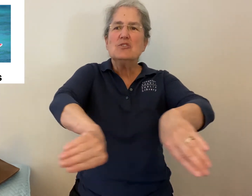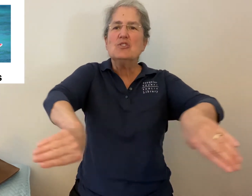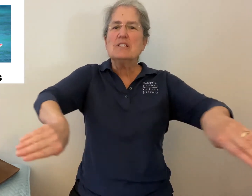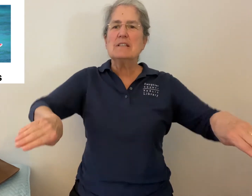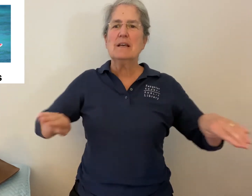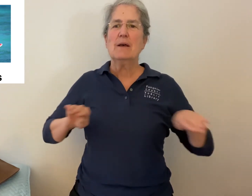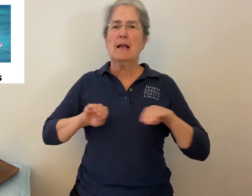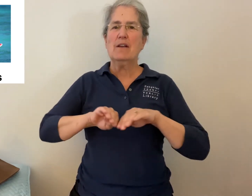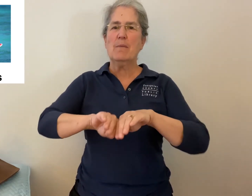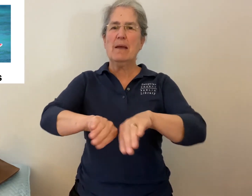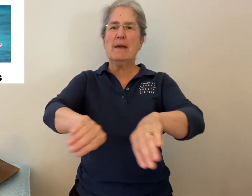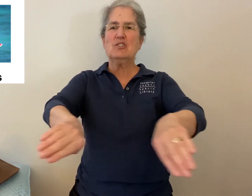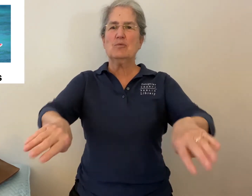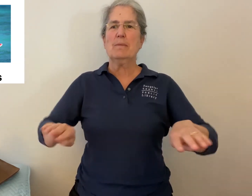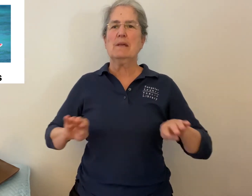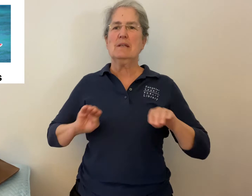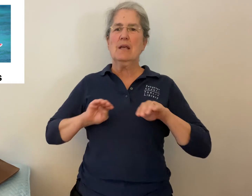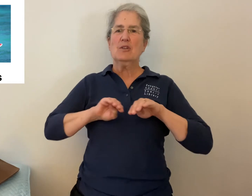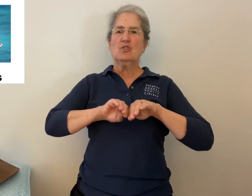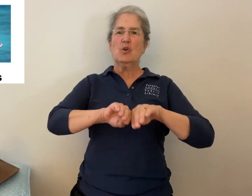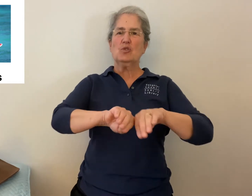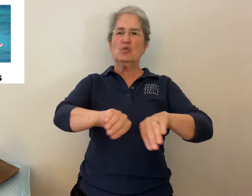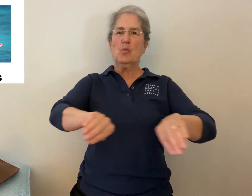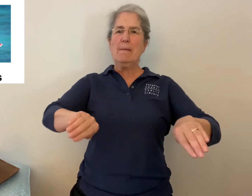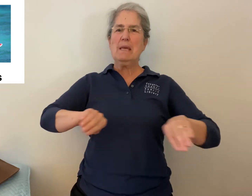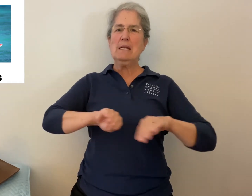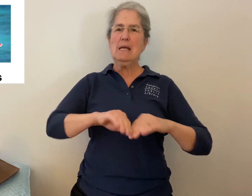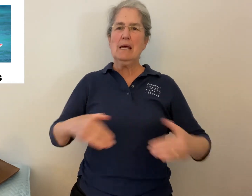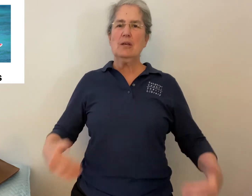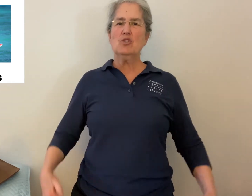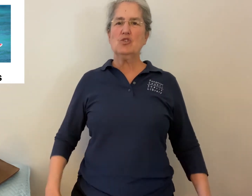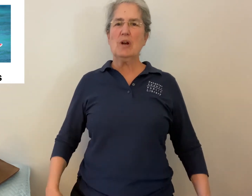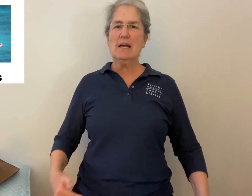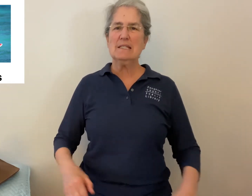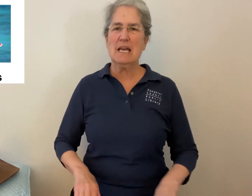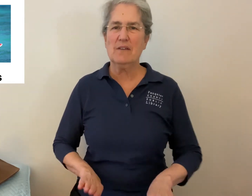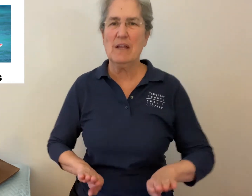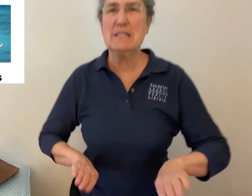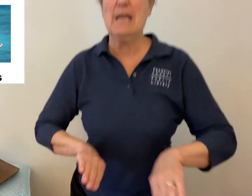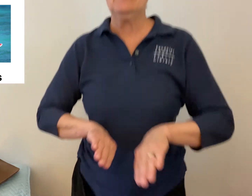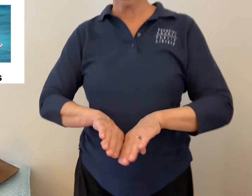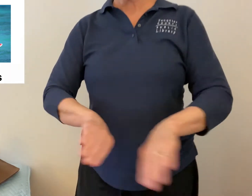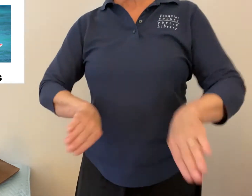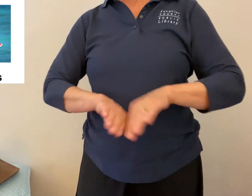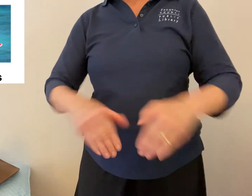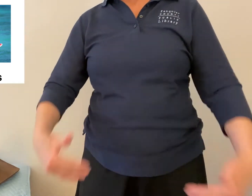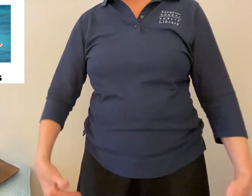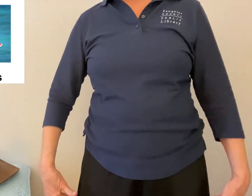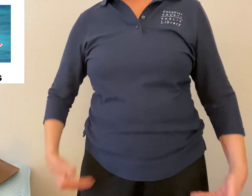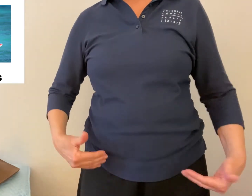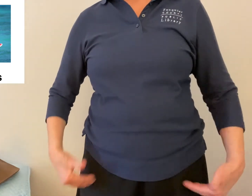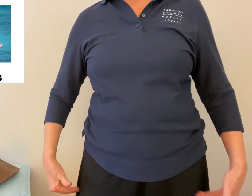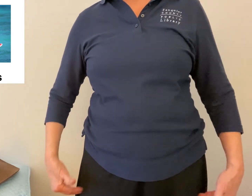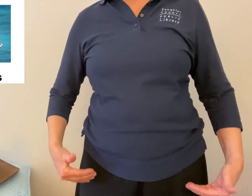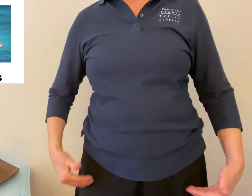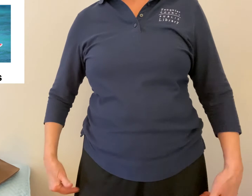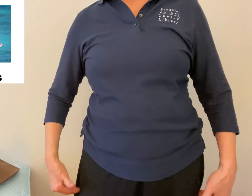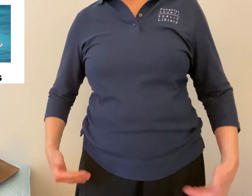just kind of mime out swimming. So swimming trunks, kind of like signing swimming shorts. So